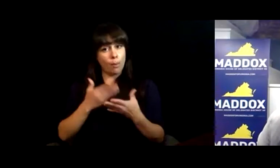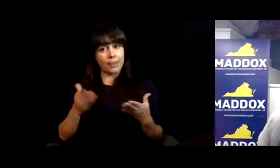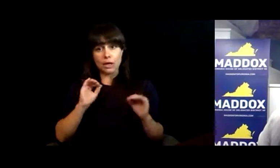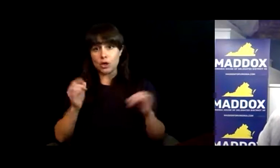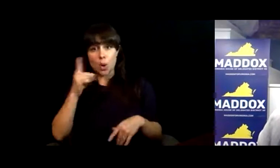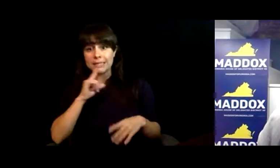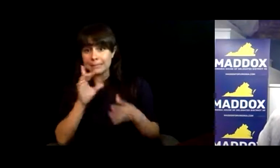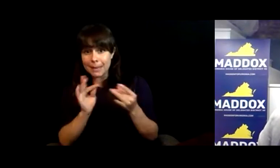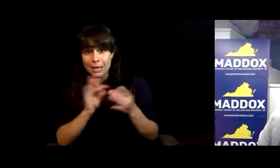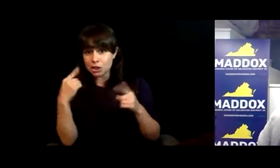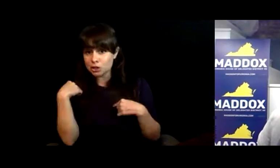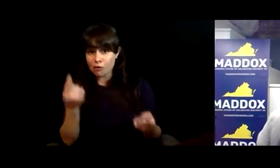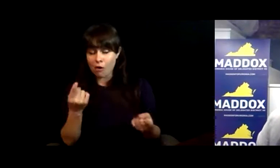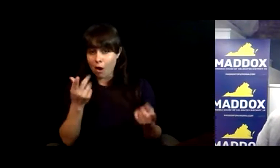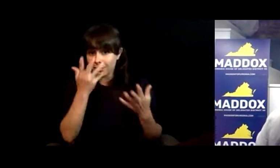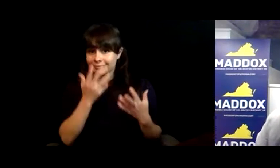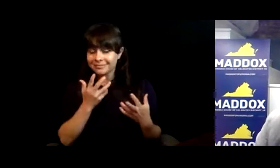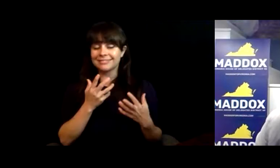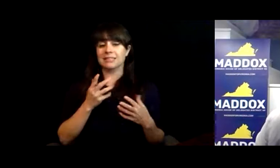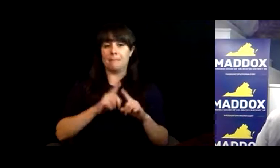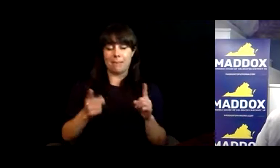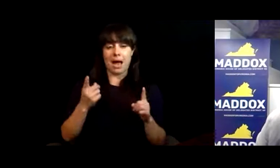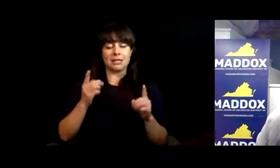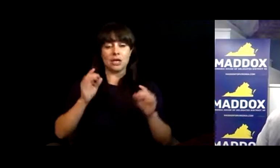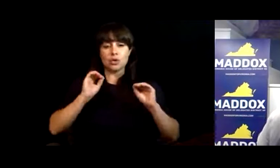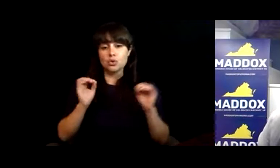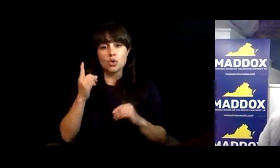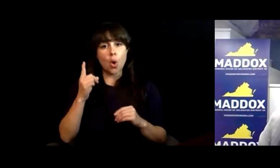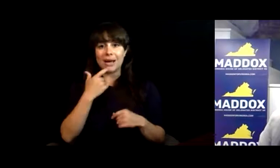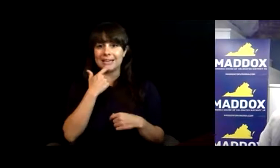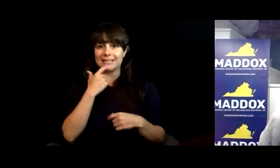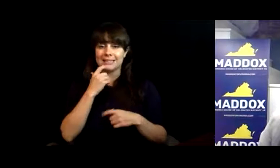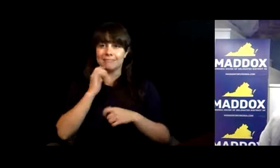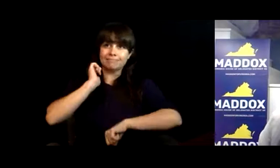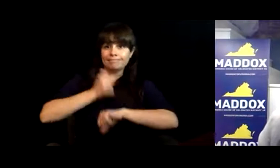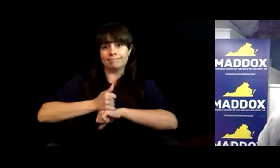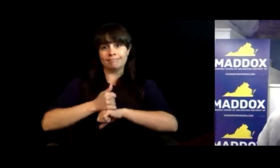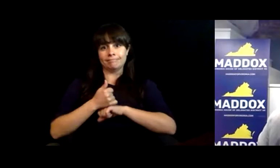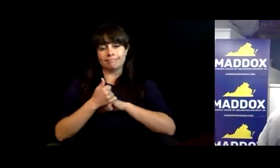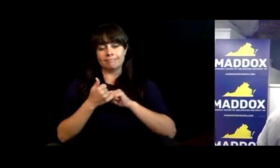is unfortunate, which is simply that nobody has set out the rules for